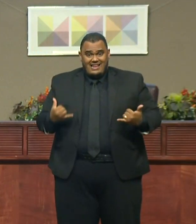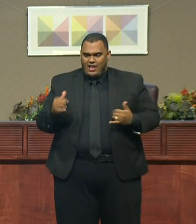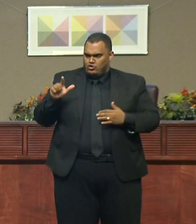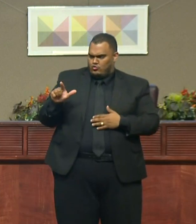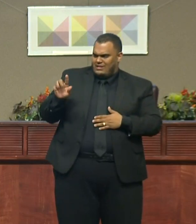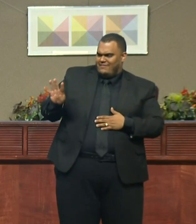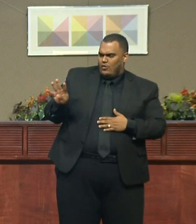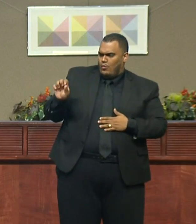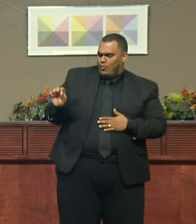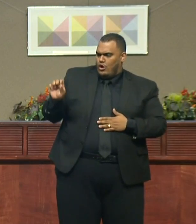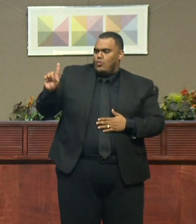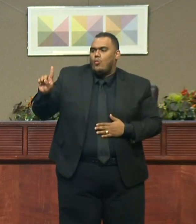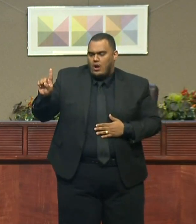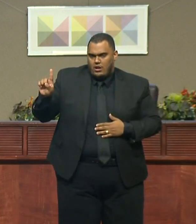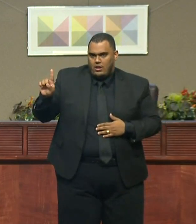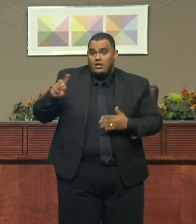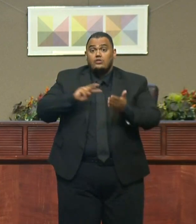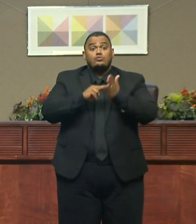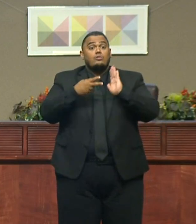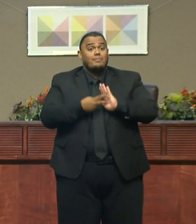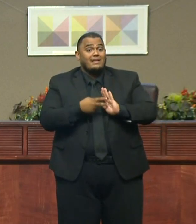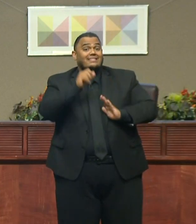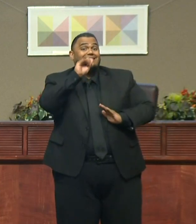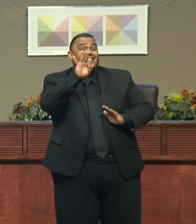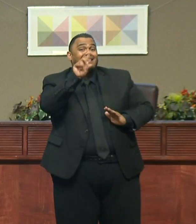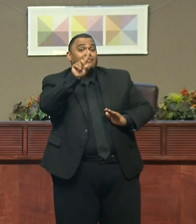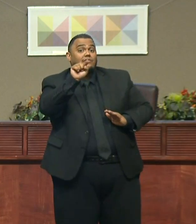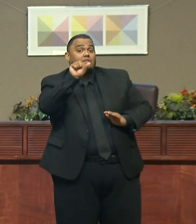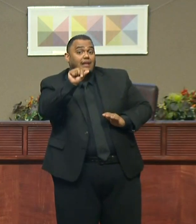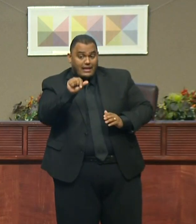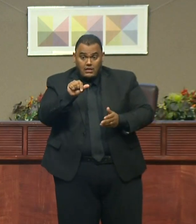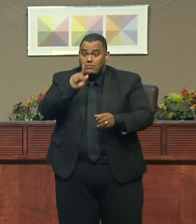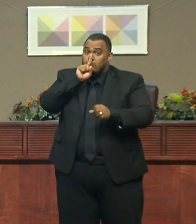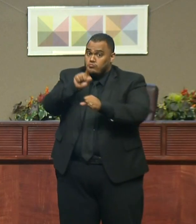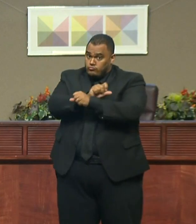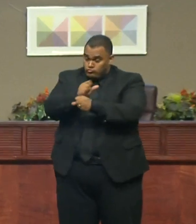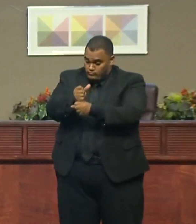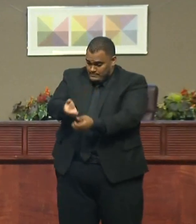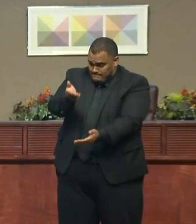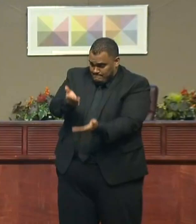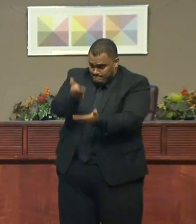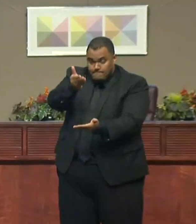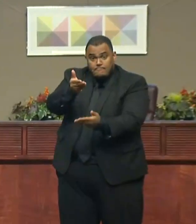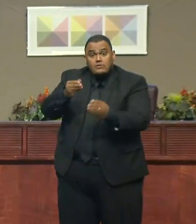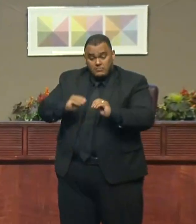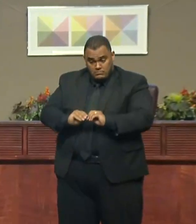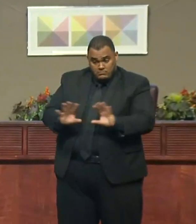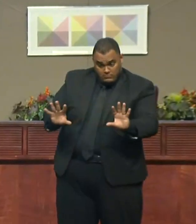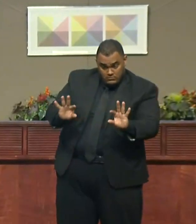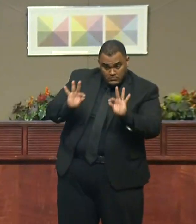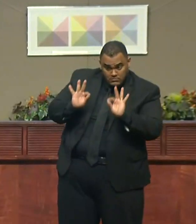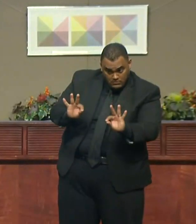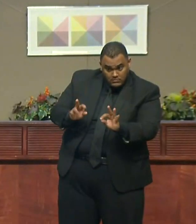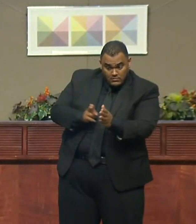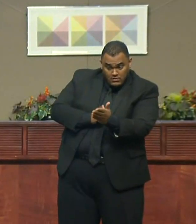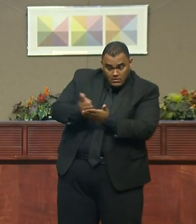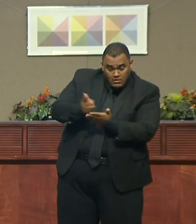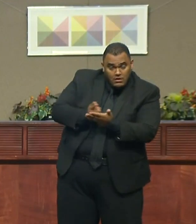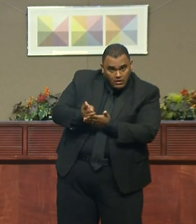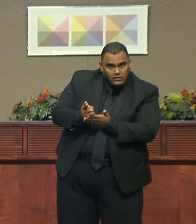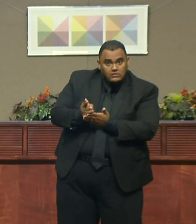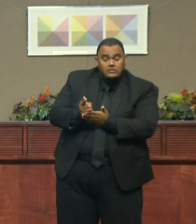24.1. So if the data is valid as we have it today, and it should be very close, we